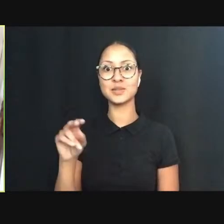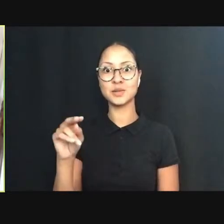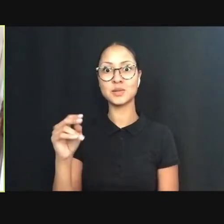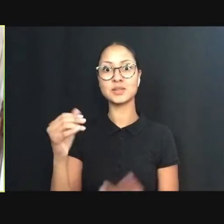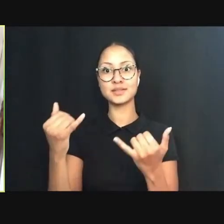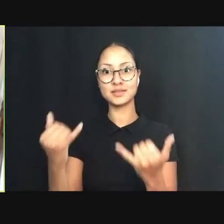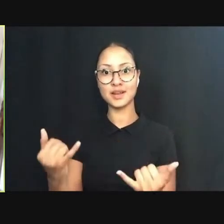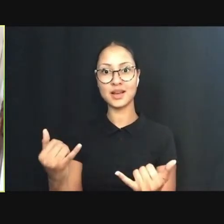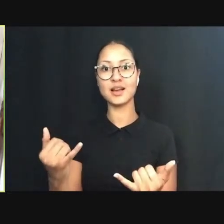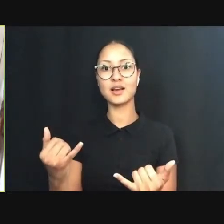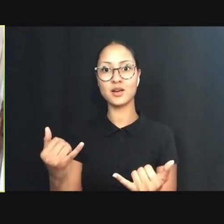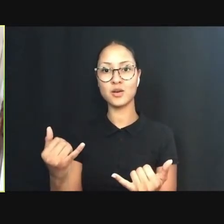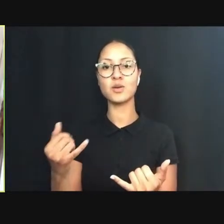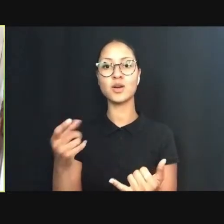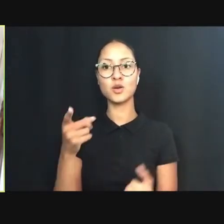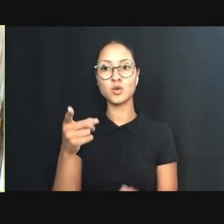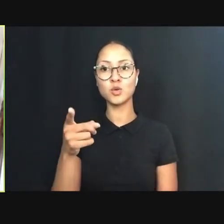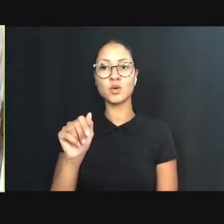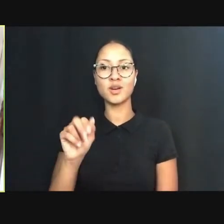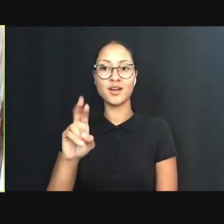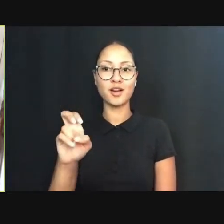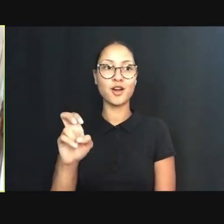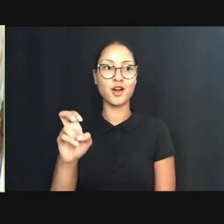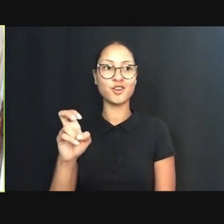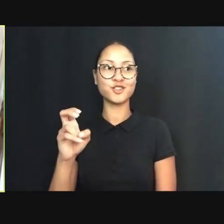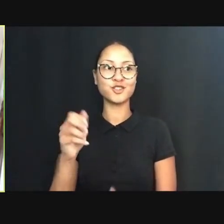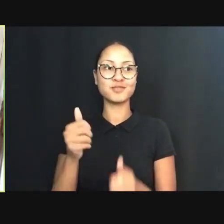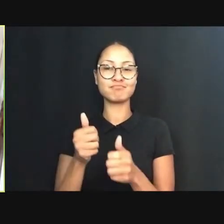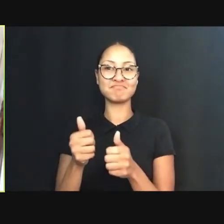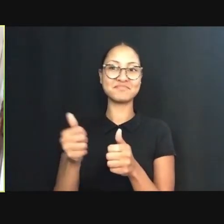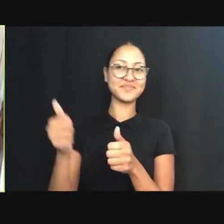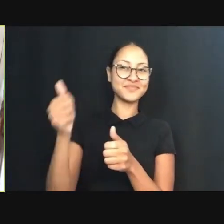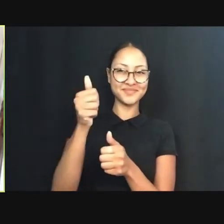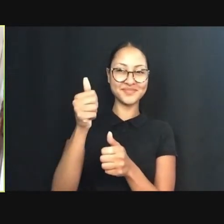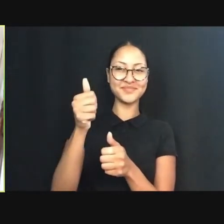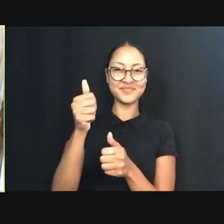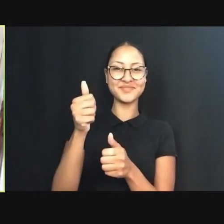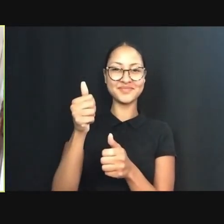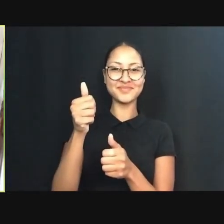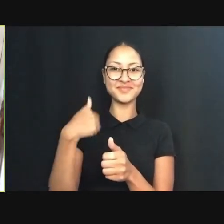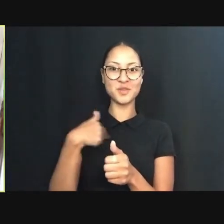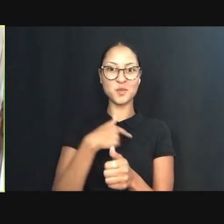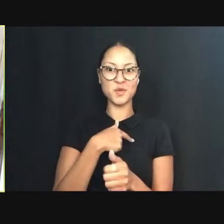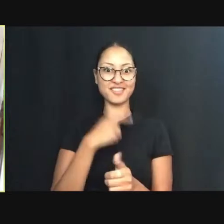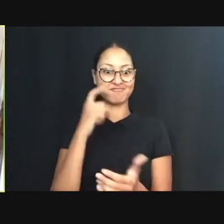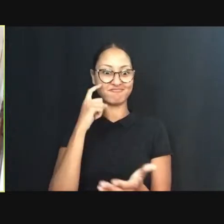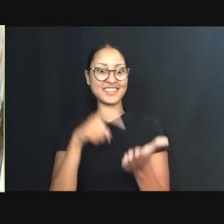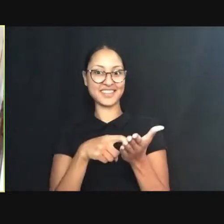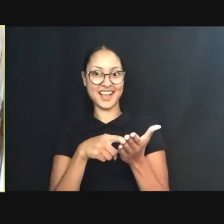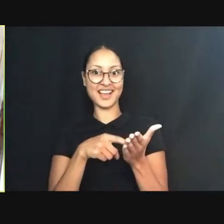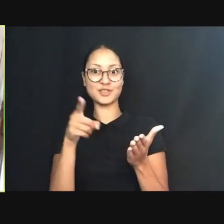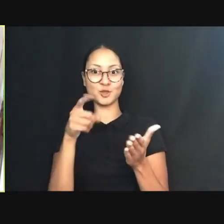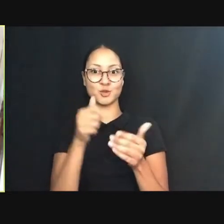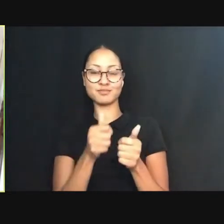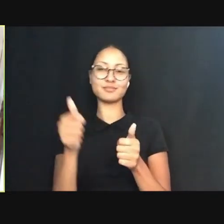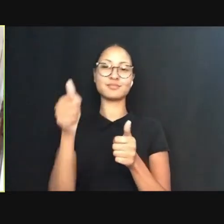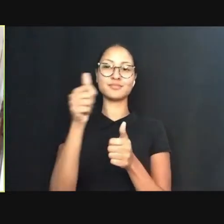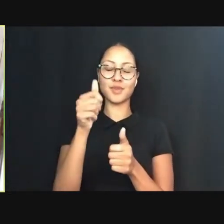or whatever that means. I'm like, you're this is what you do now. I'm like, oh shit, okay. I'm working on